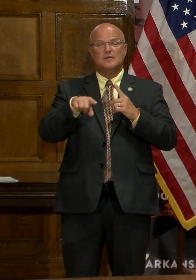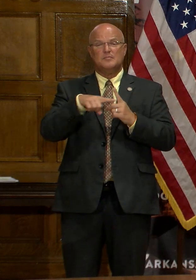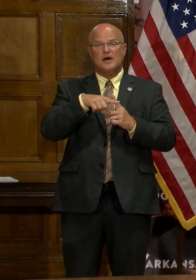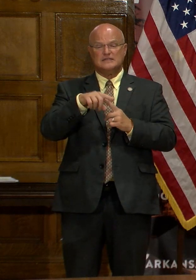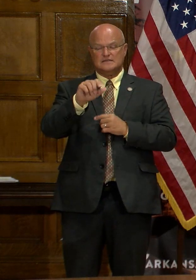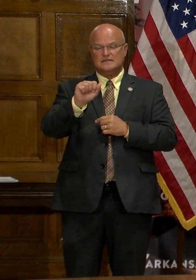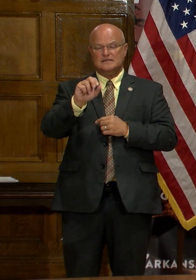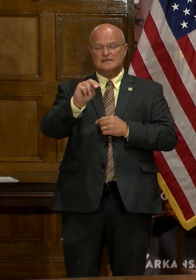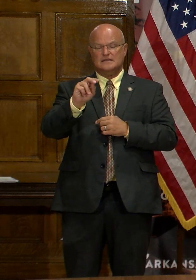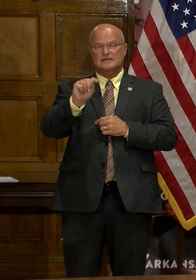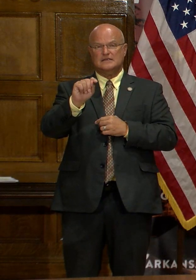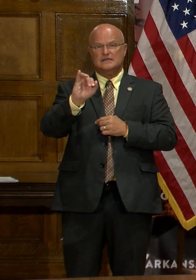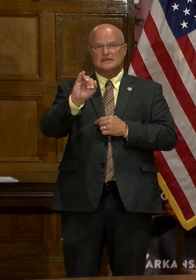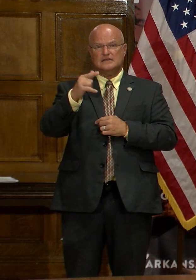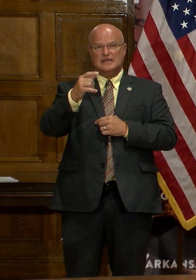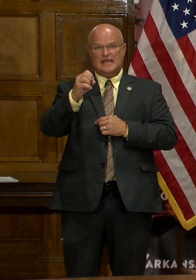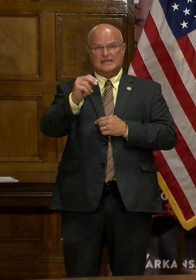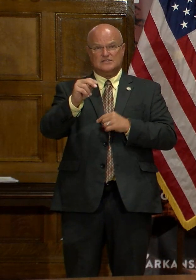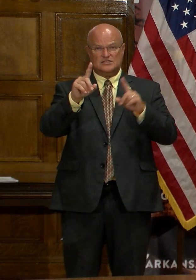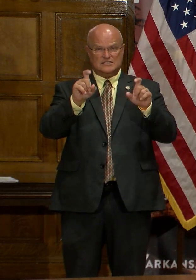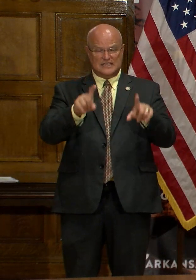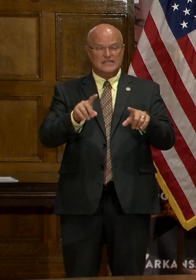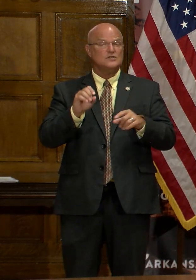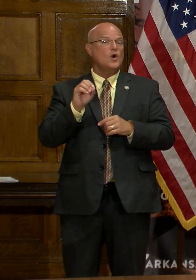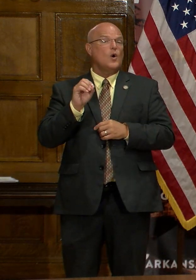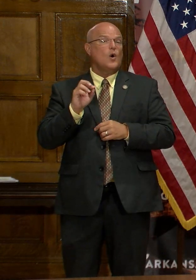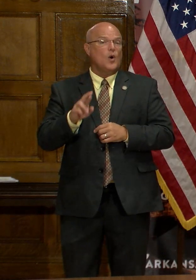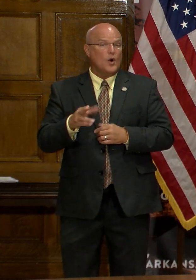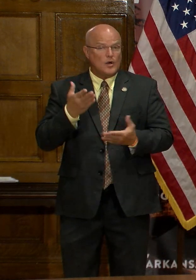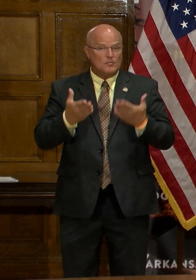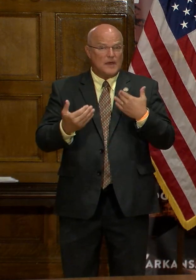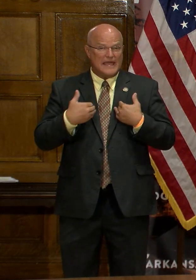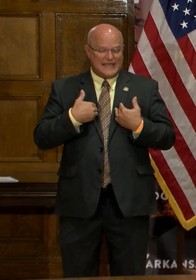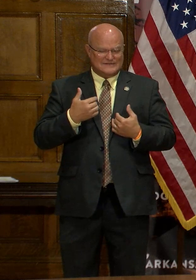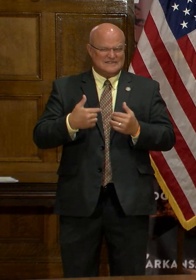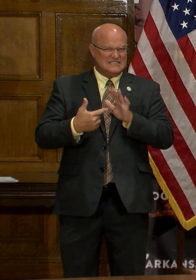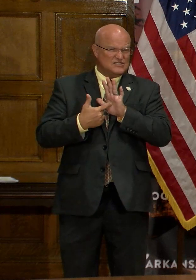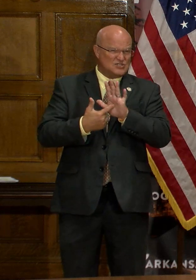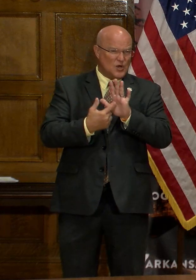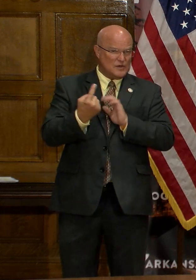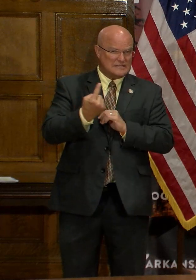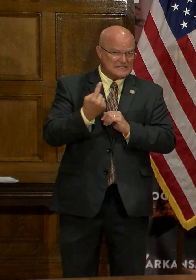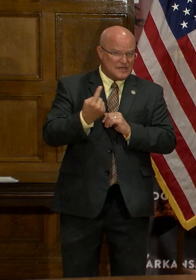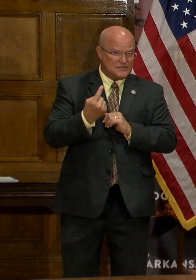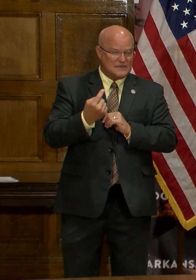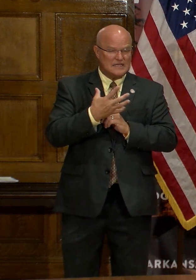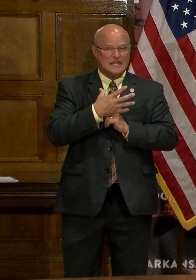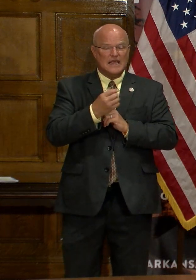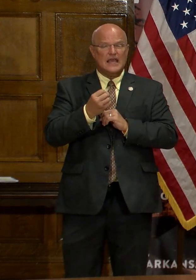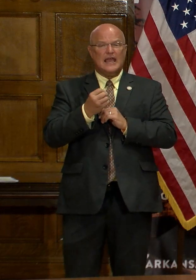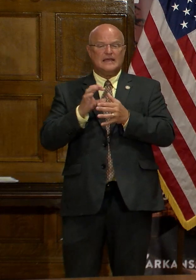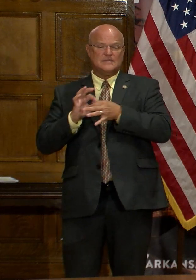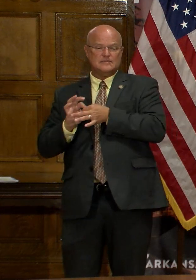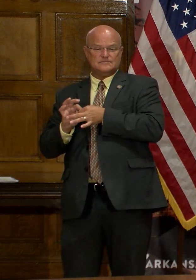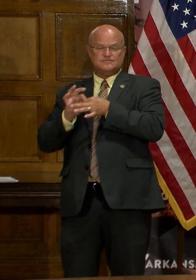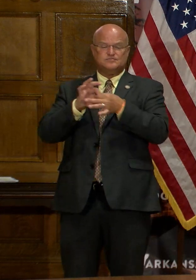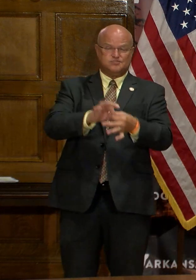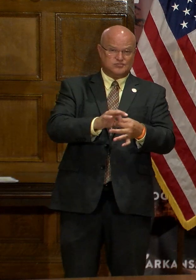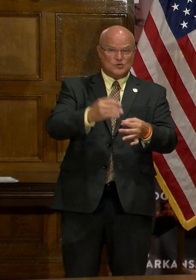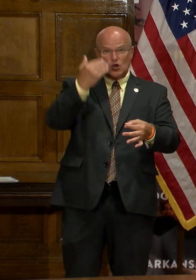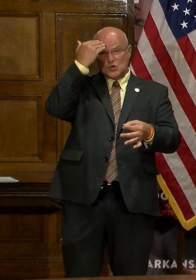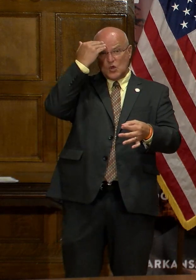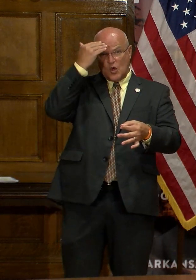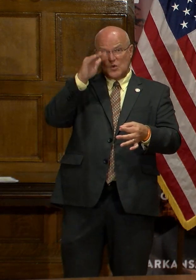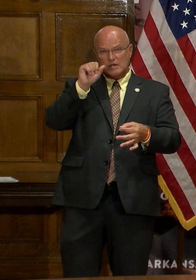positive antigen test, or they may have symptoms and an epidemiological link to a known case